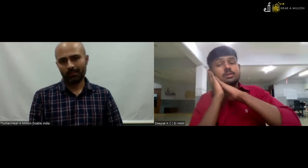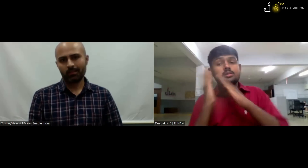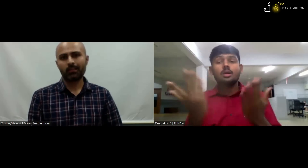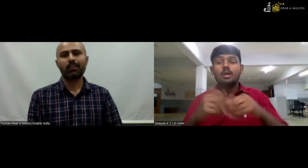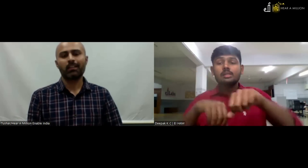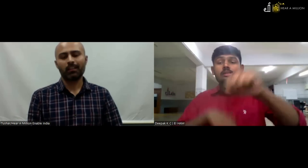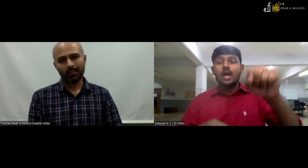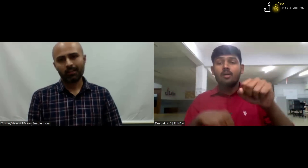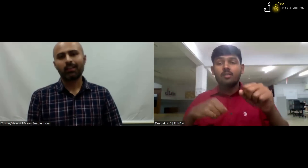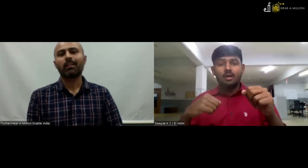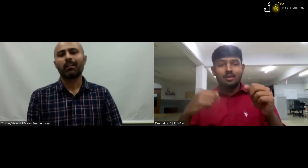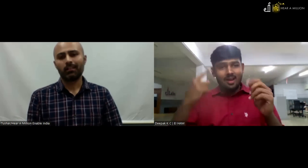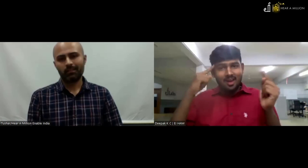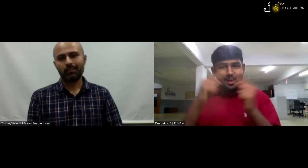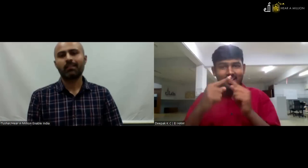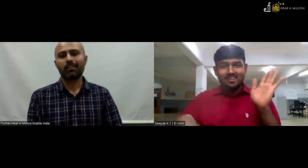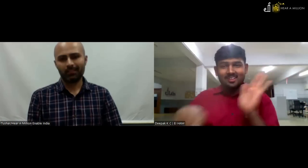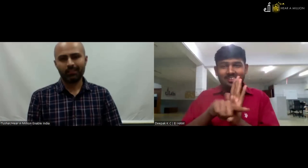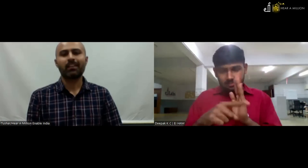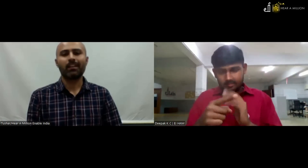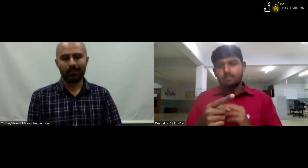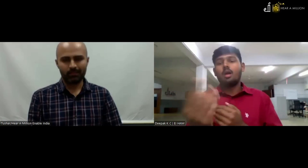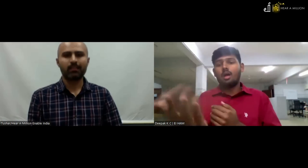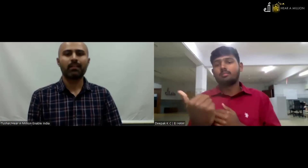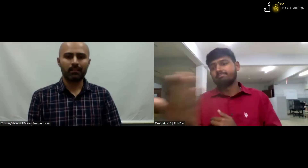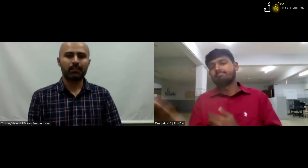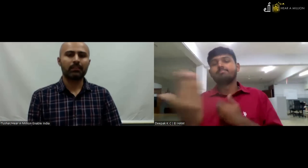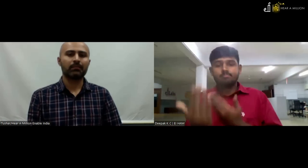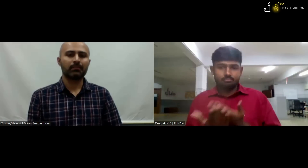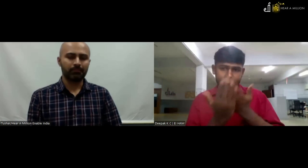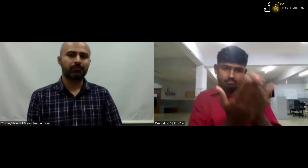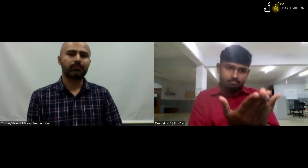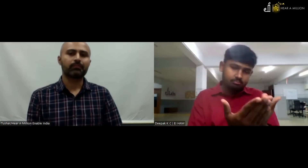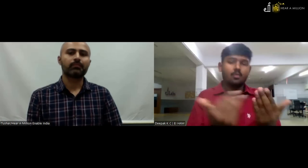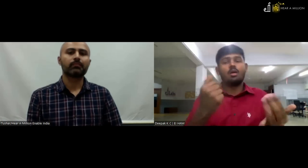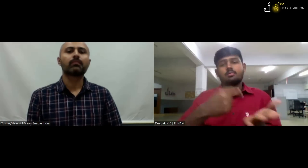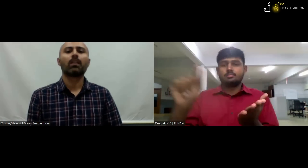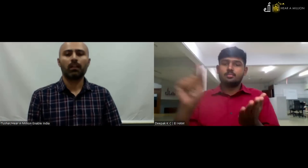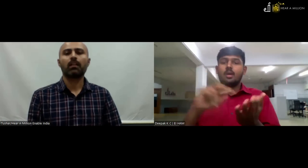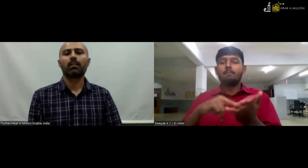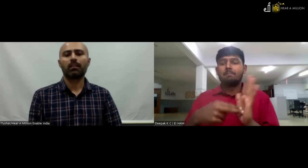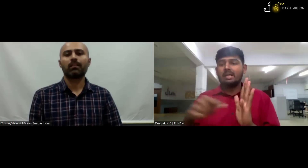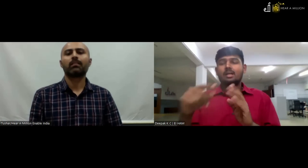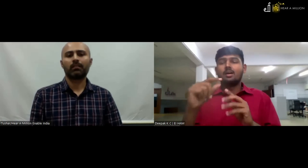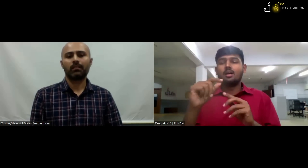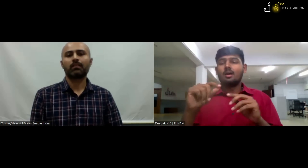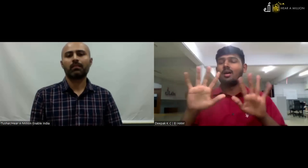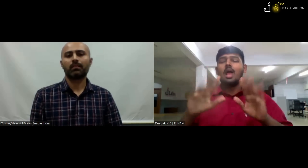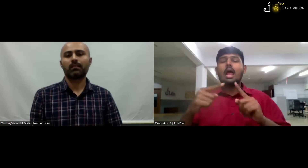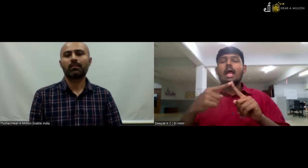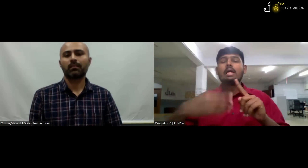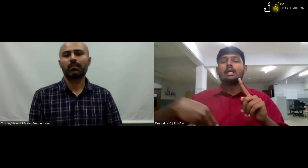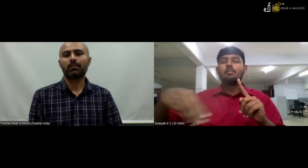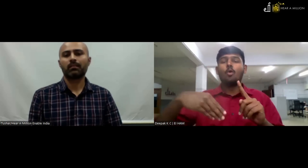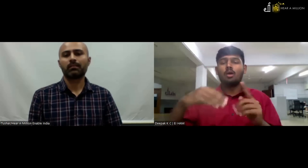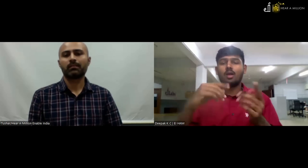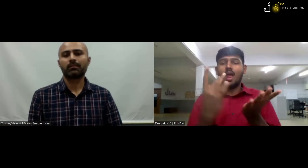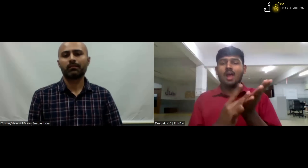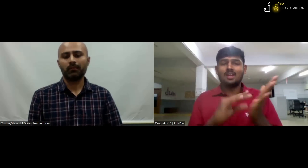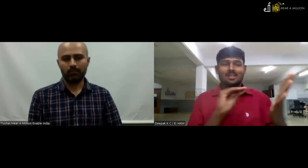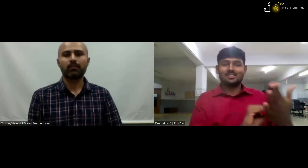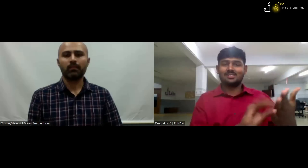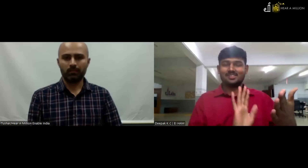So they asked for the Nish ID, plus also a consent letter and all these kind of